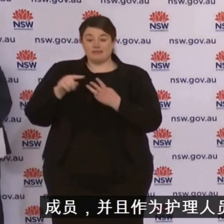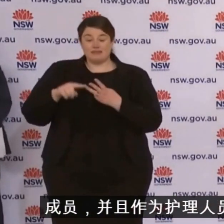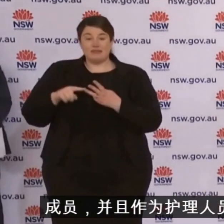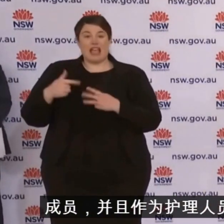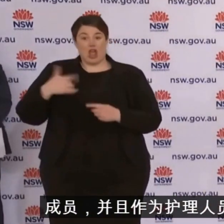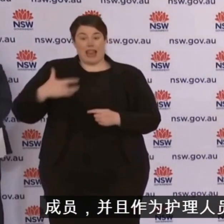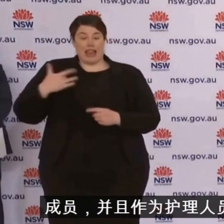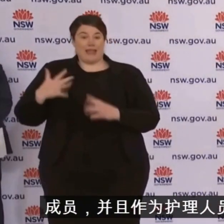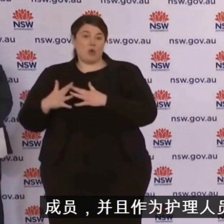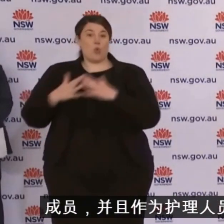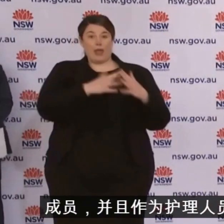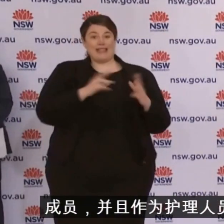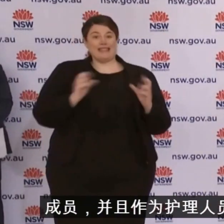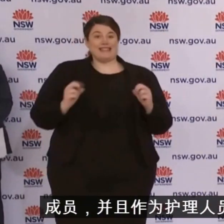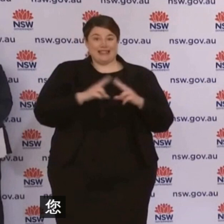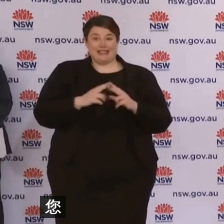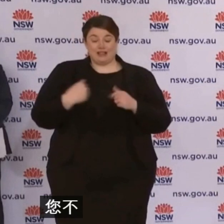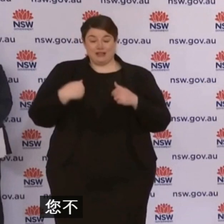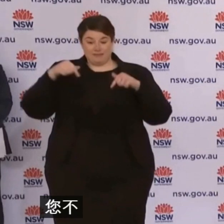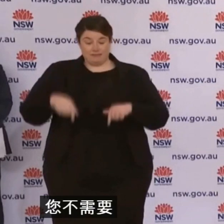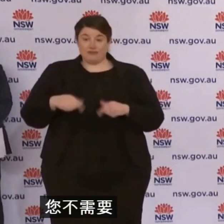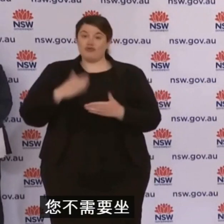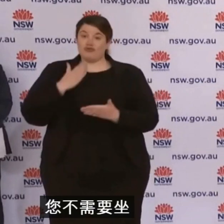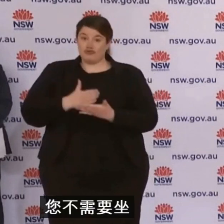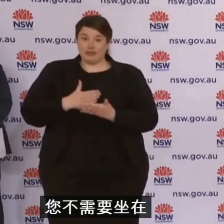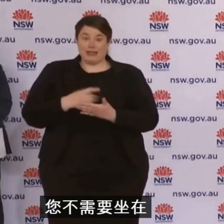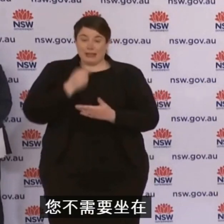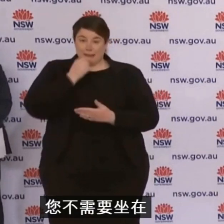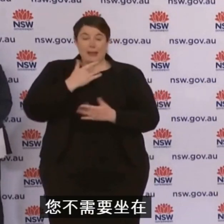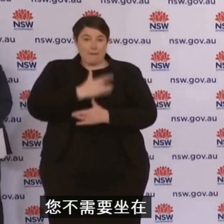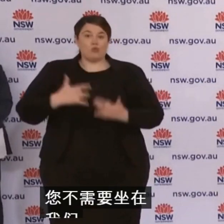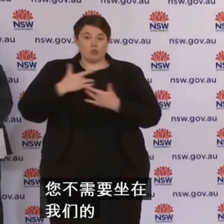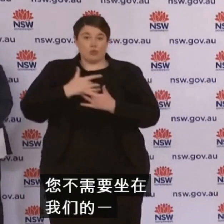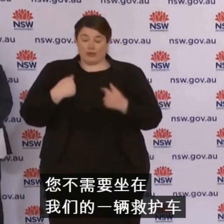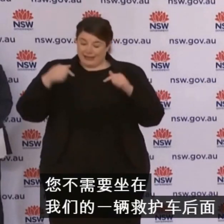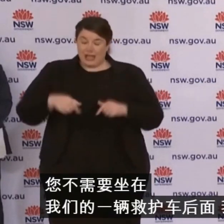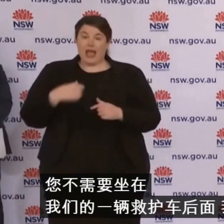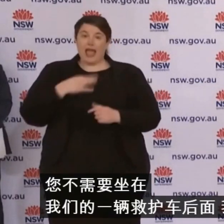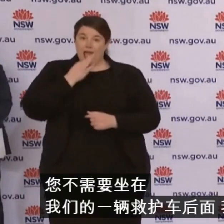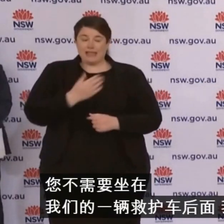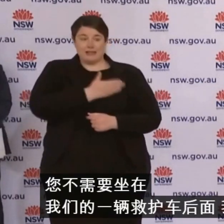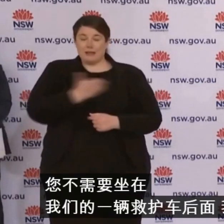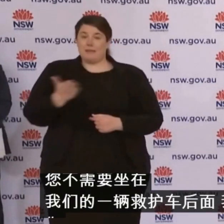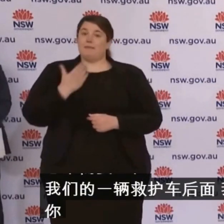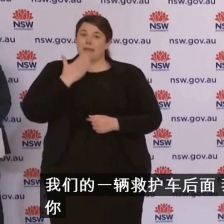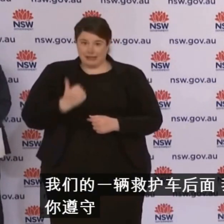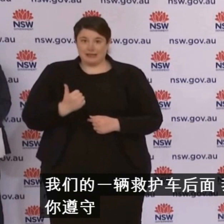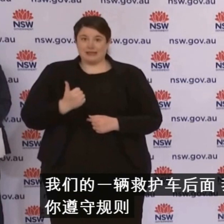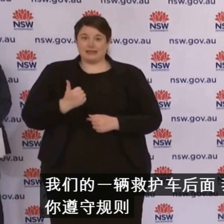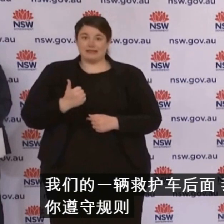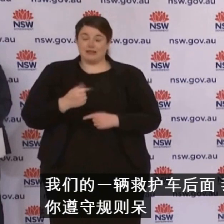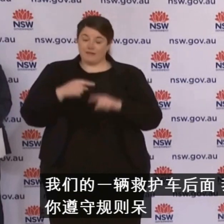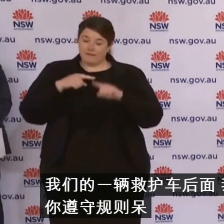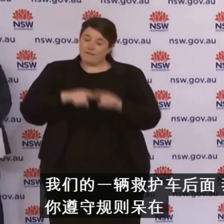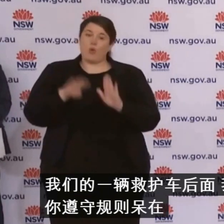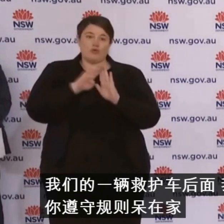member of Western Sydney's community, I stand here quite emotively, as I'm sure you can see, and I'm asking you to follow